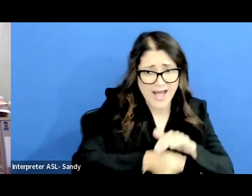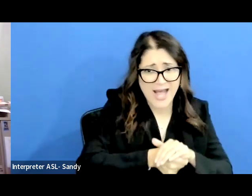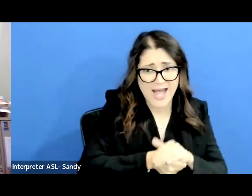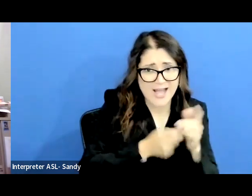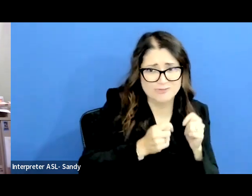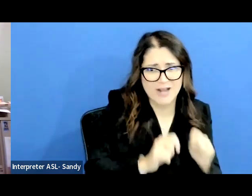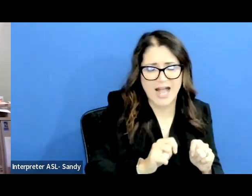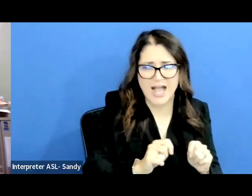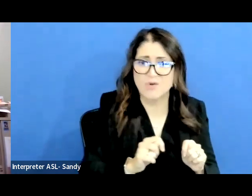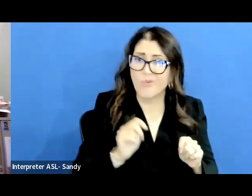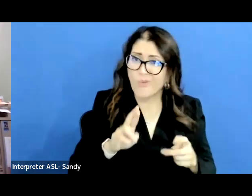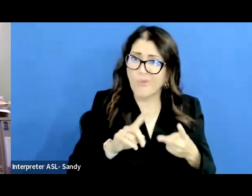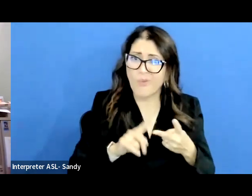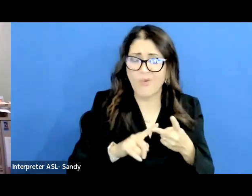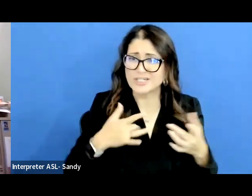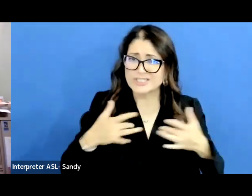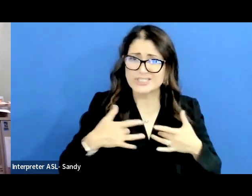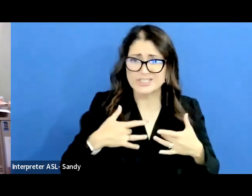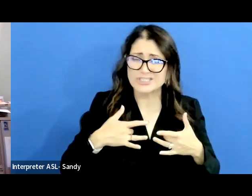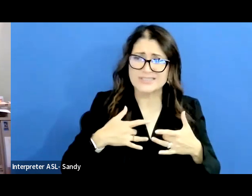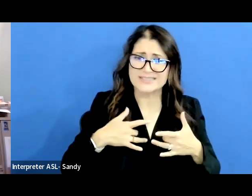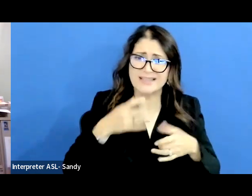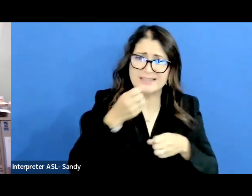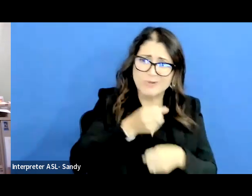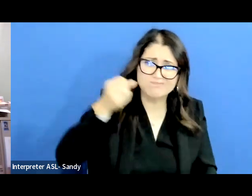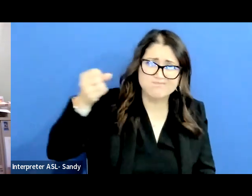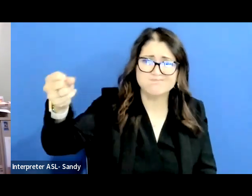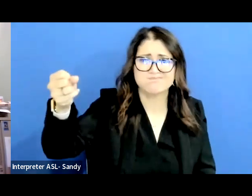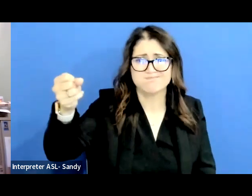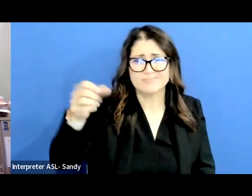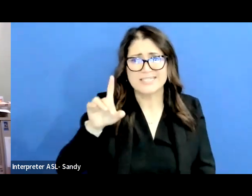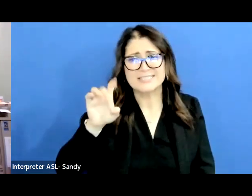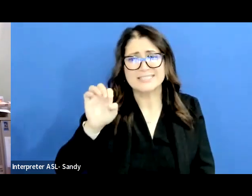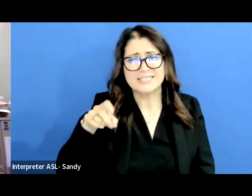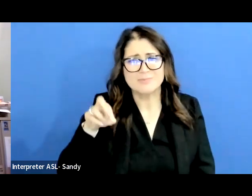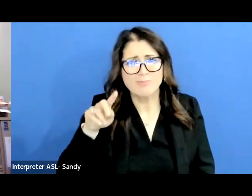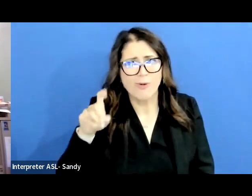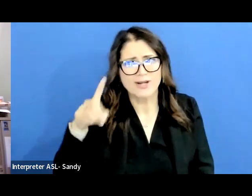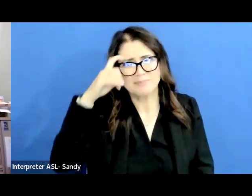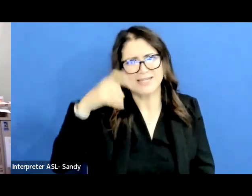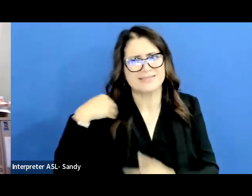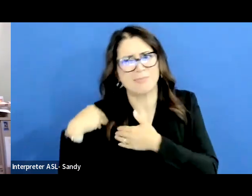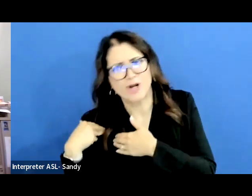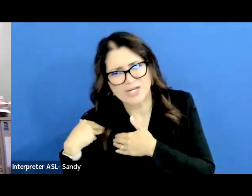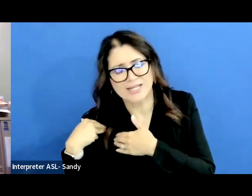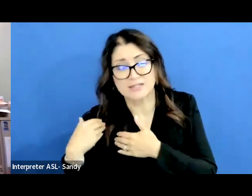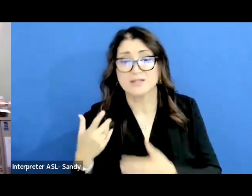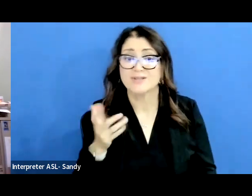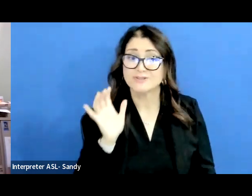deportation, concerns that they'll be deported because they're considered a burden. This fear makes them more vulnerable